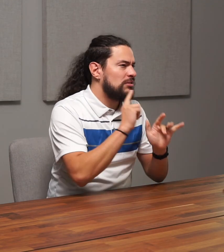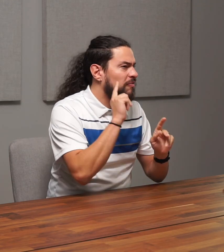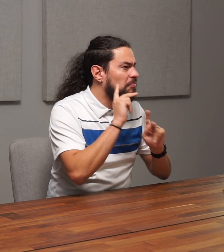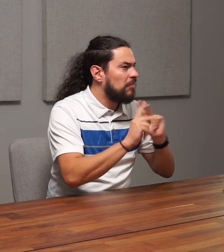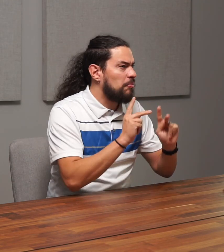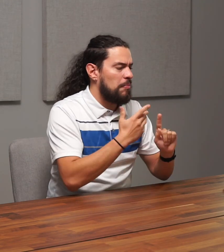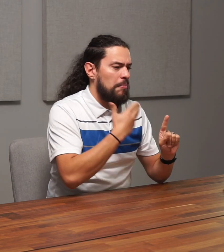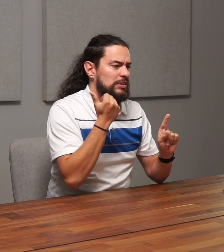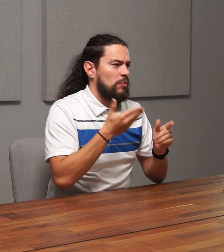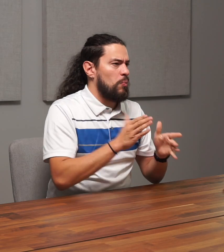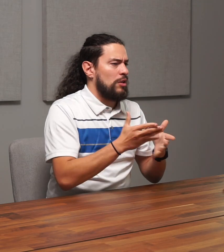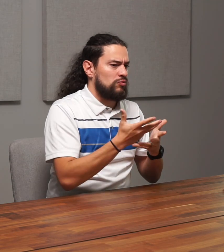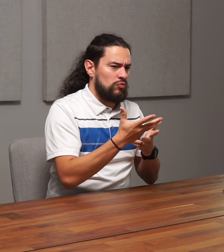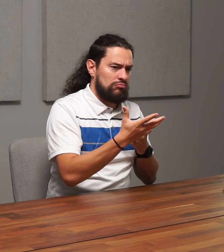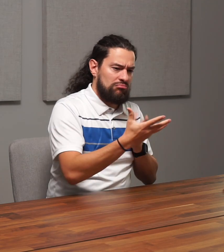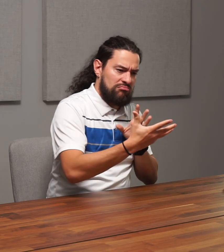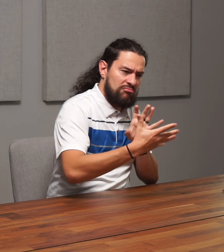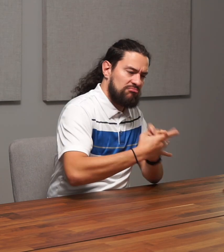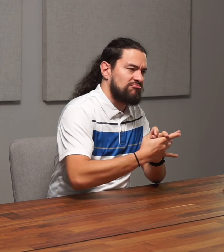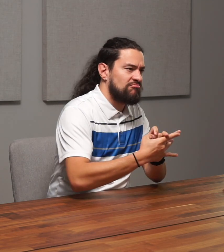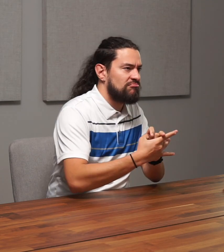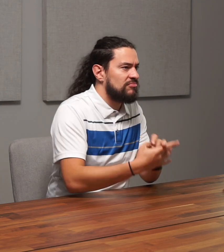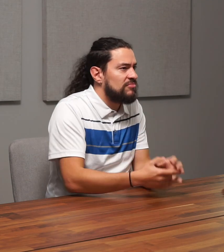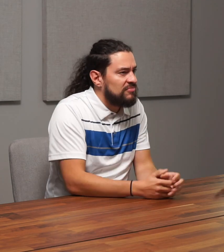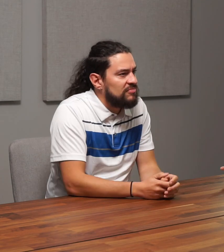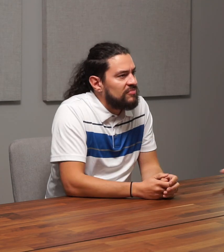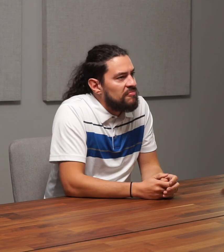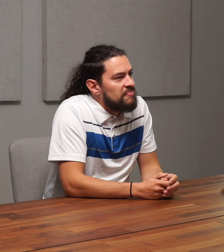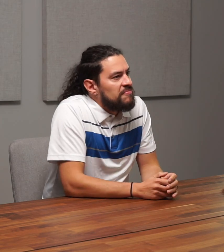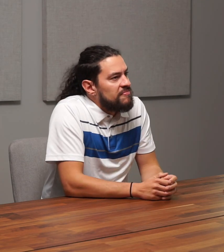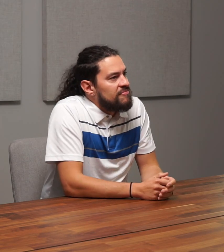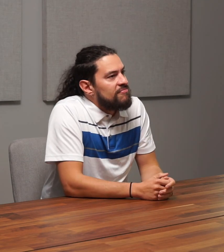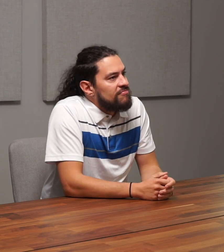is the best way to reach deaf people the best way to make that connection